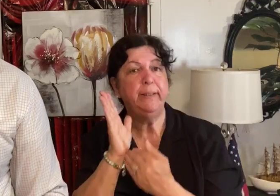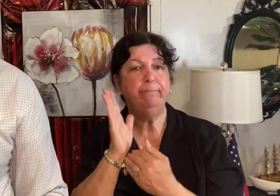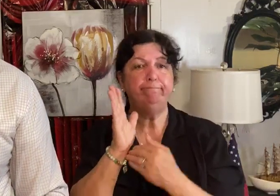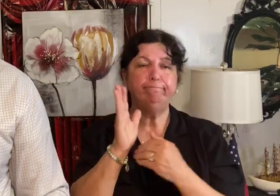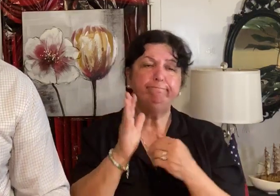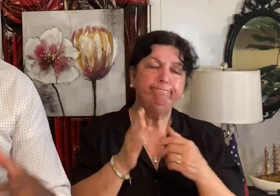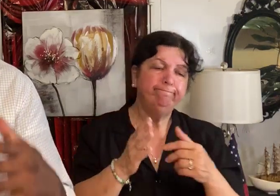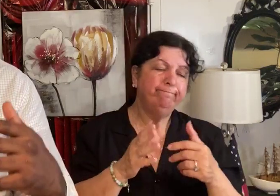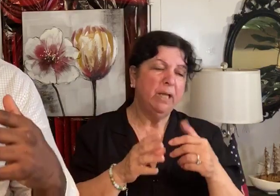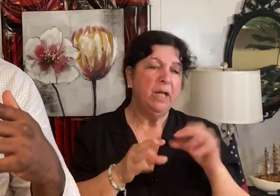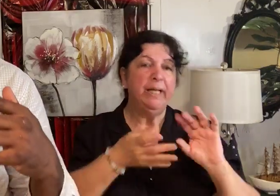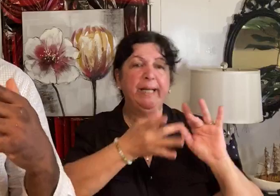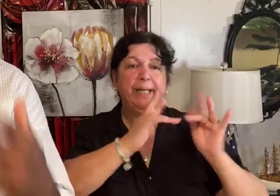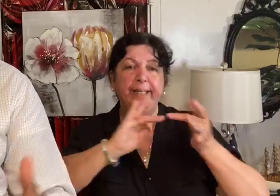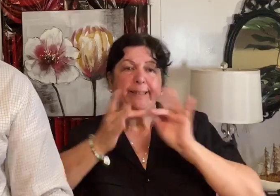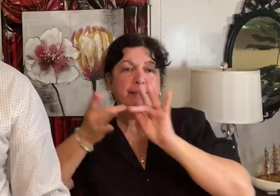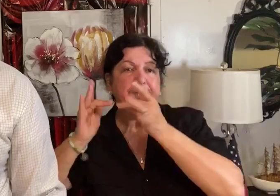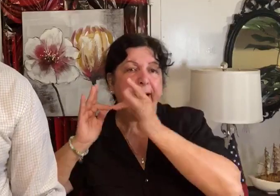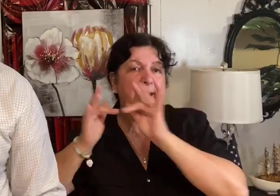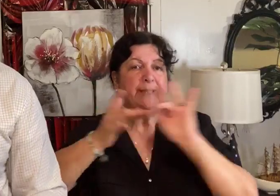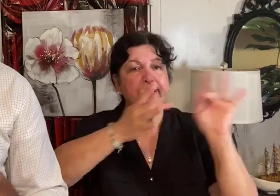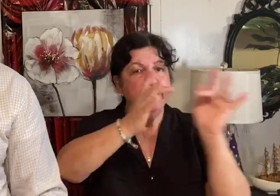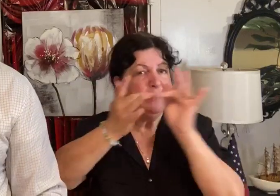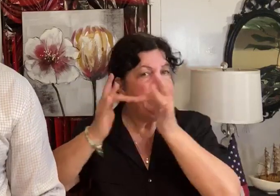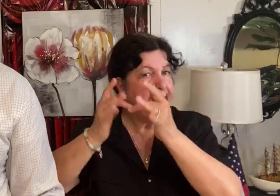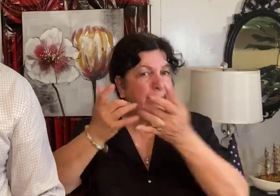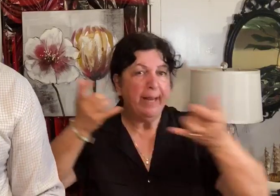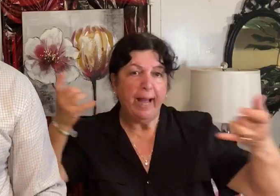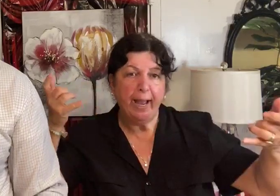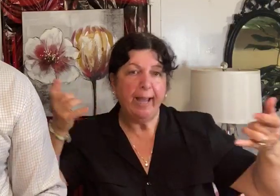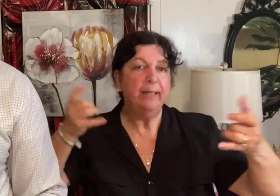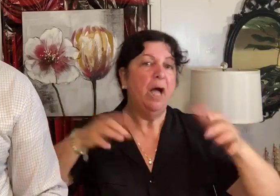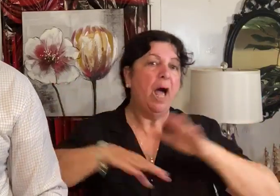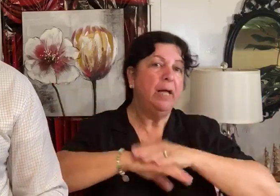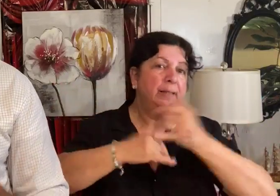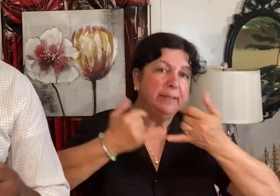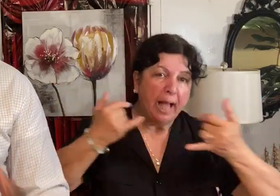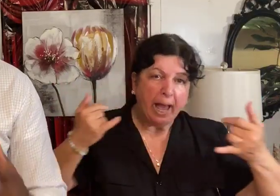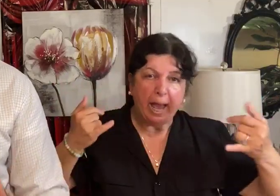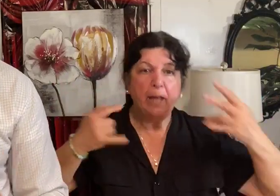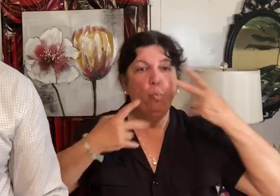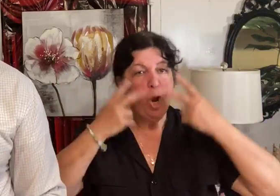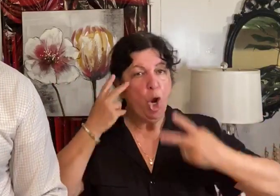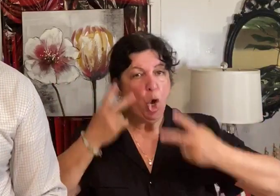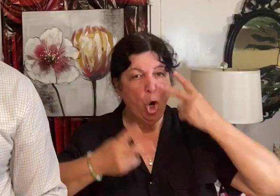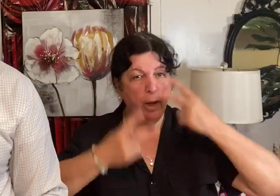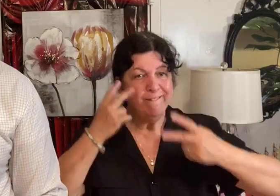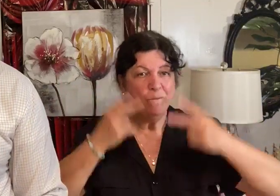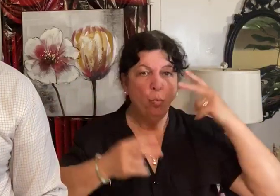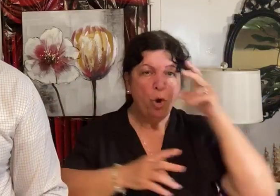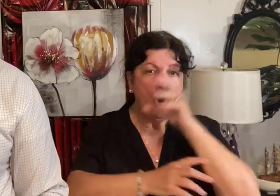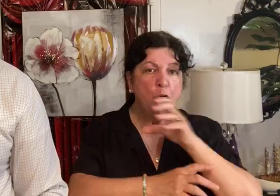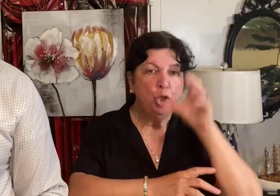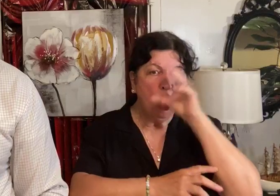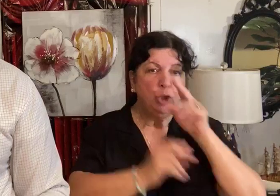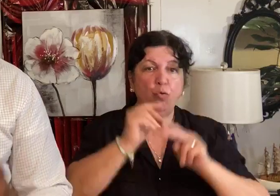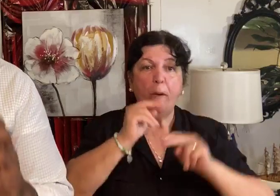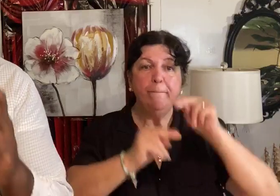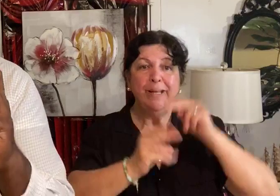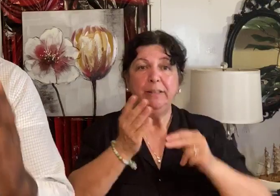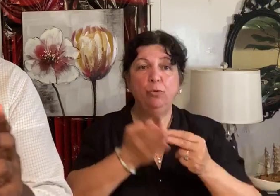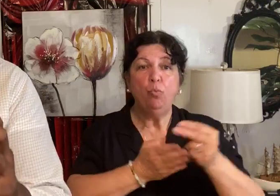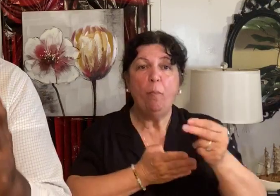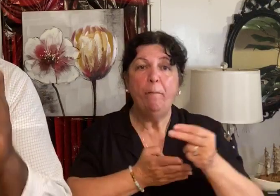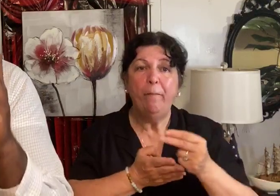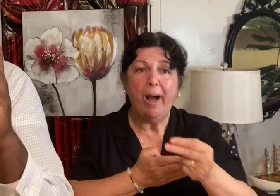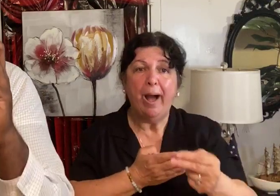We believe that the Lord would want us to have a permanent home. It seems like this is the time to really search. So I